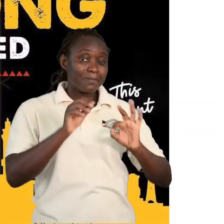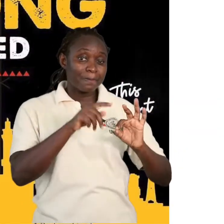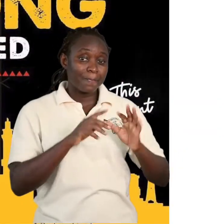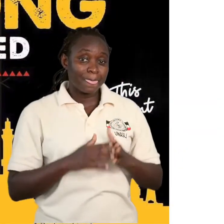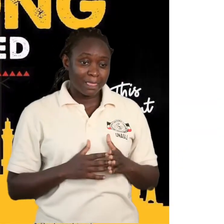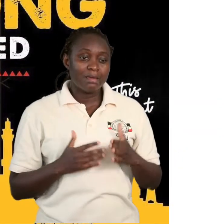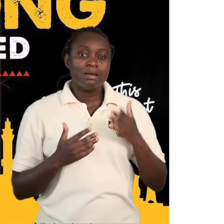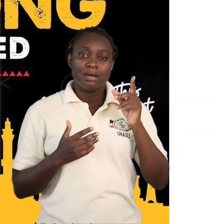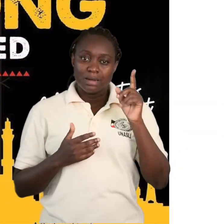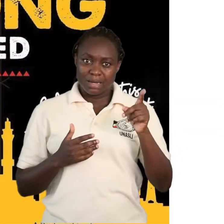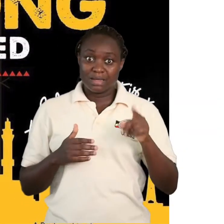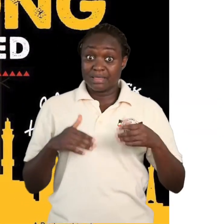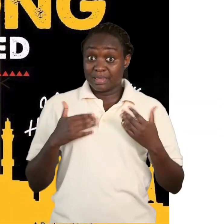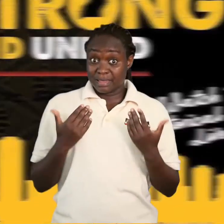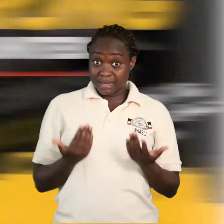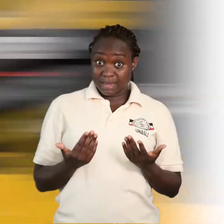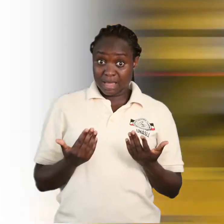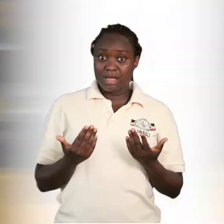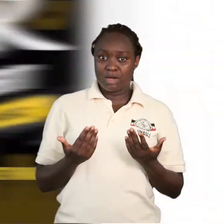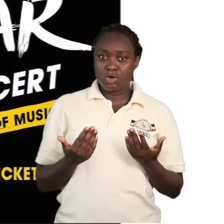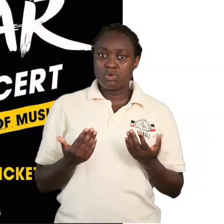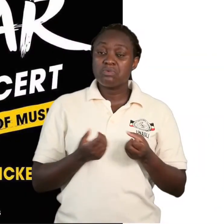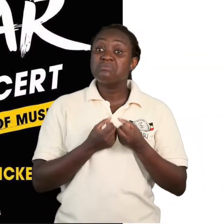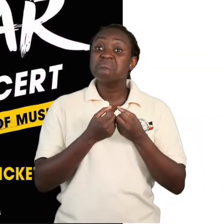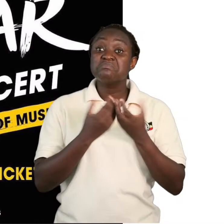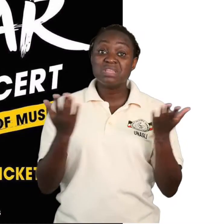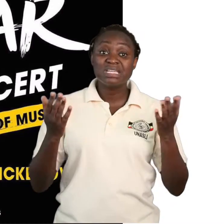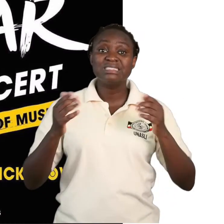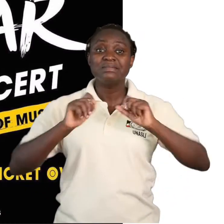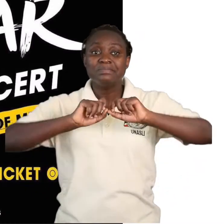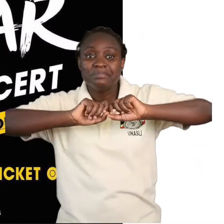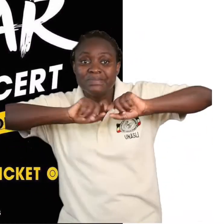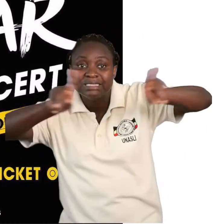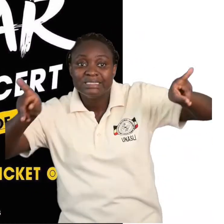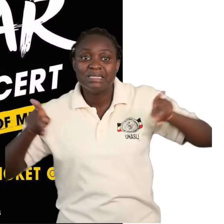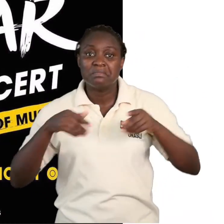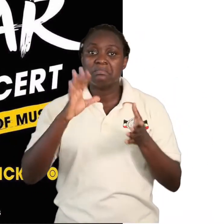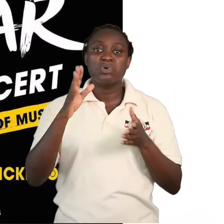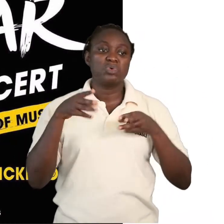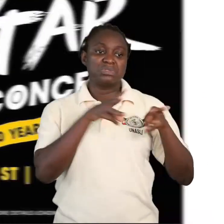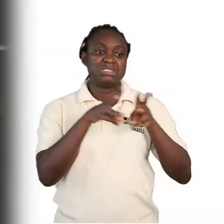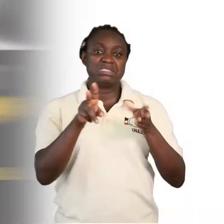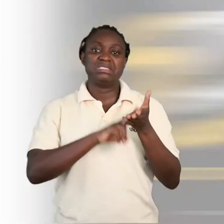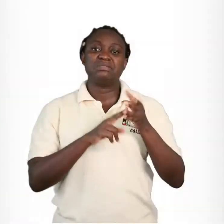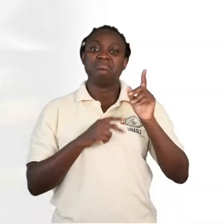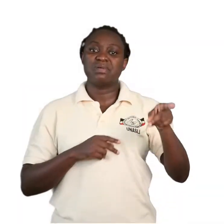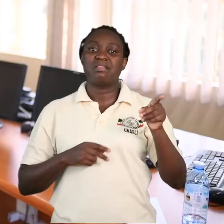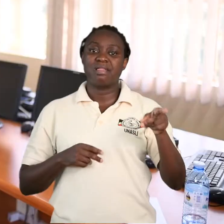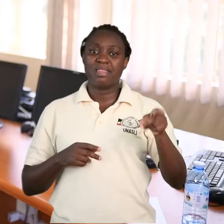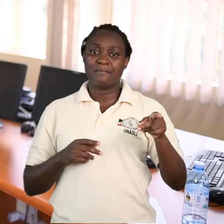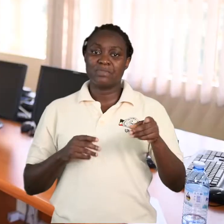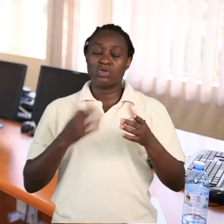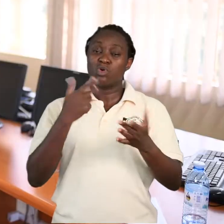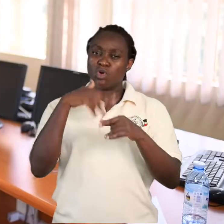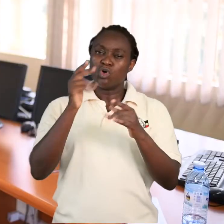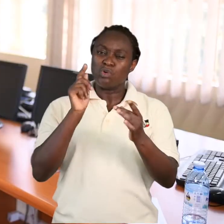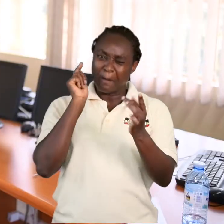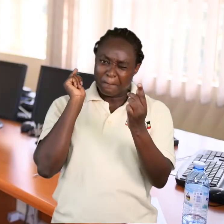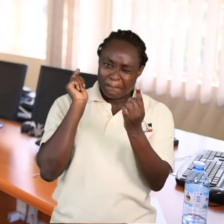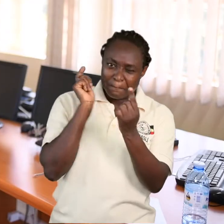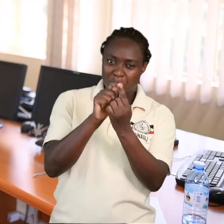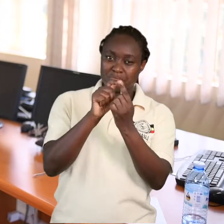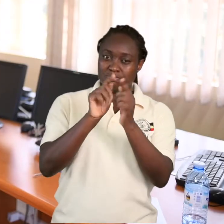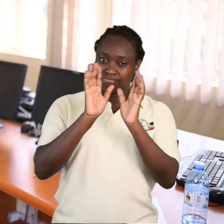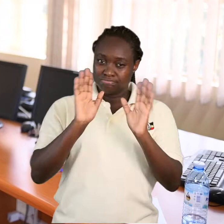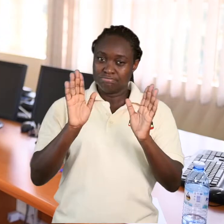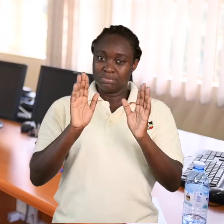is one of the modern means employed in the media. It is always specific, it is always